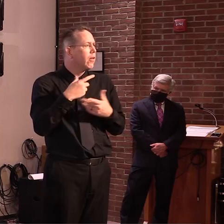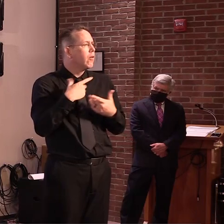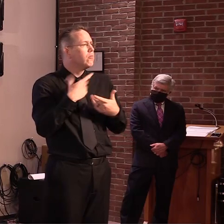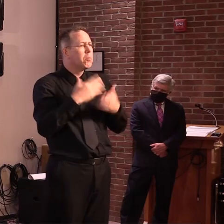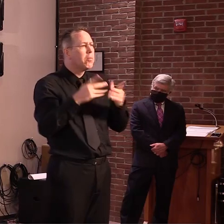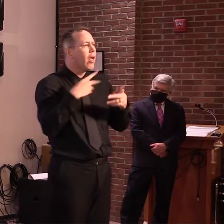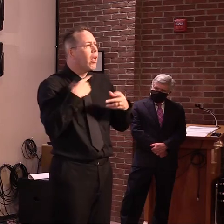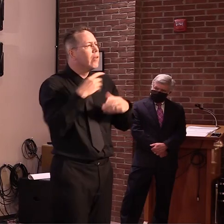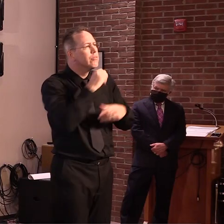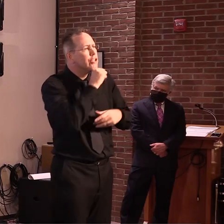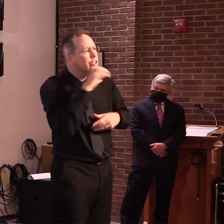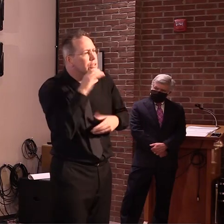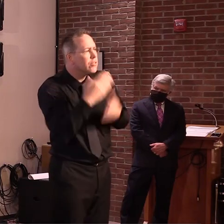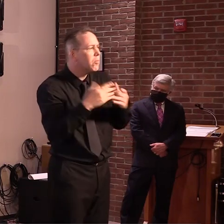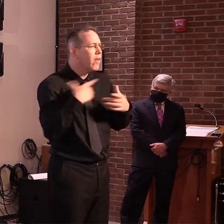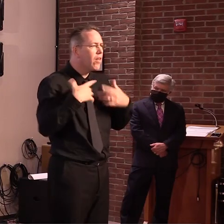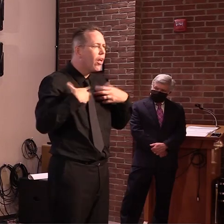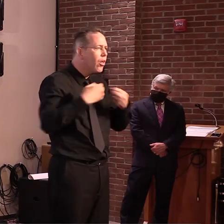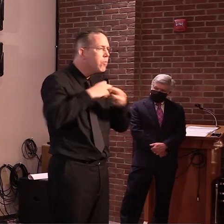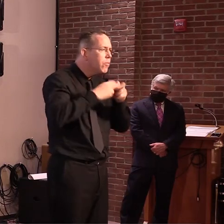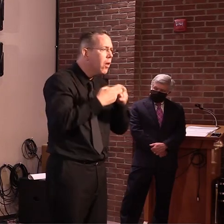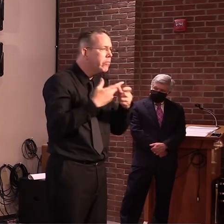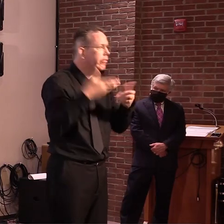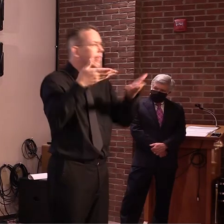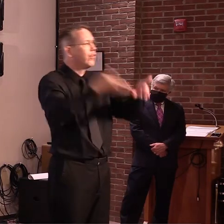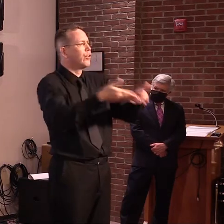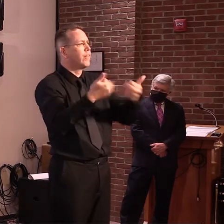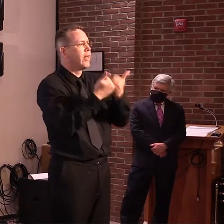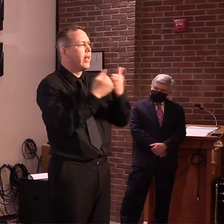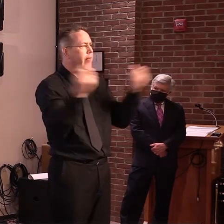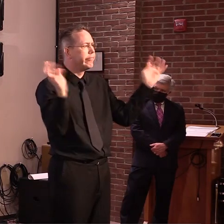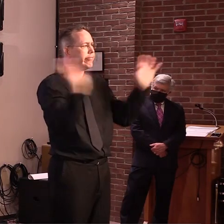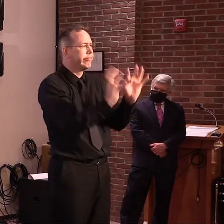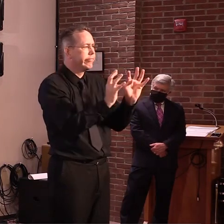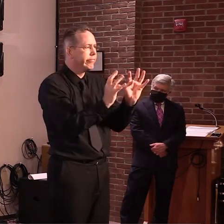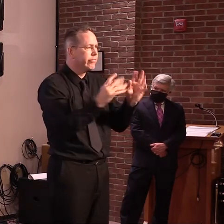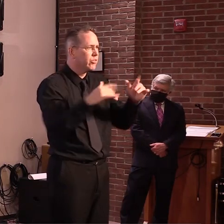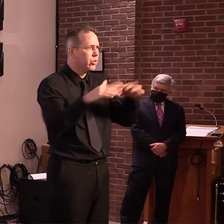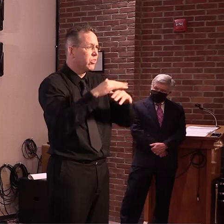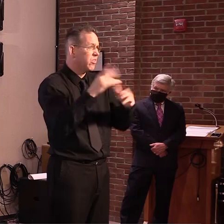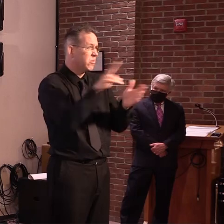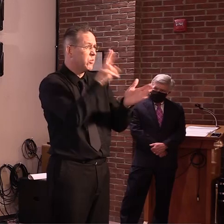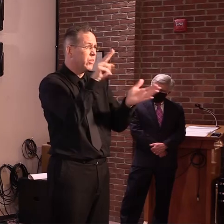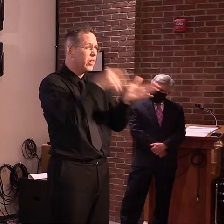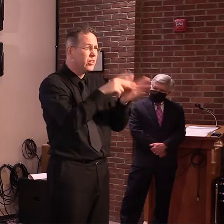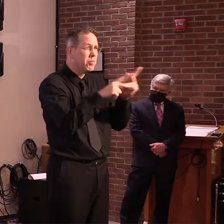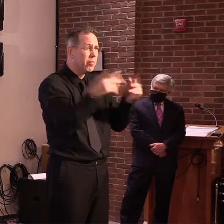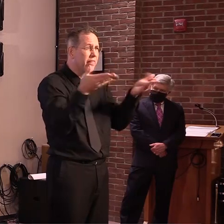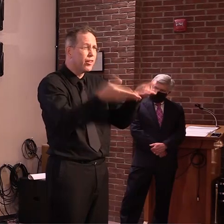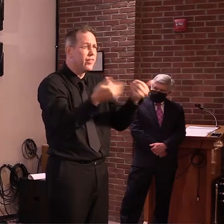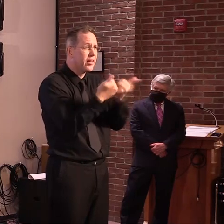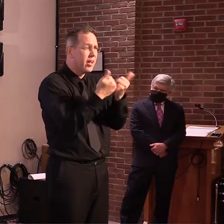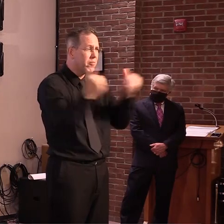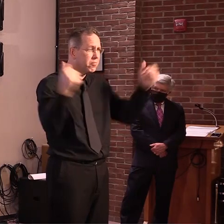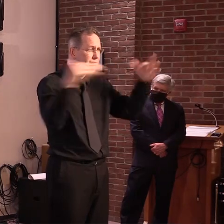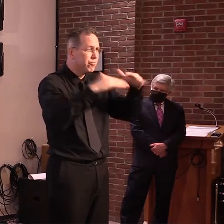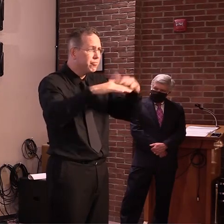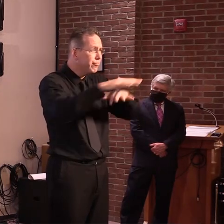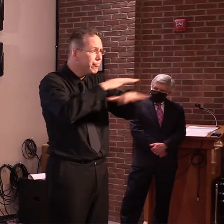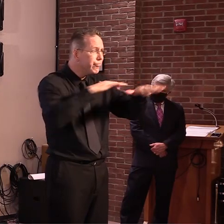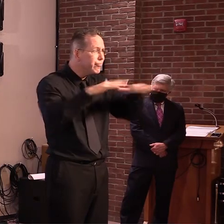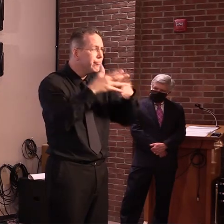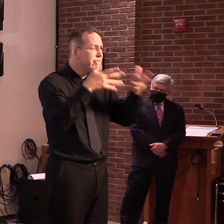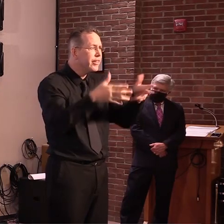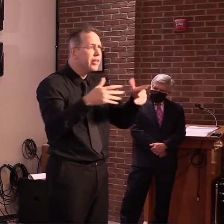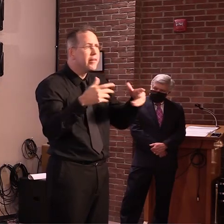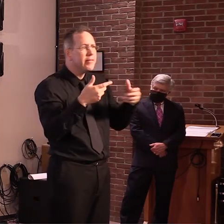couple thousand people present. They are all breathing the air, but it doesn't mean they are all at high risk from